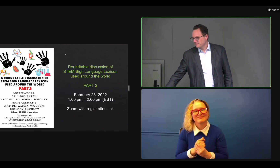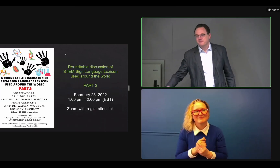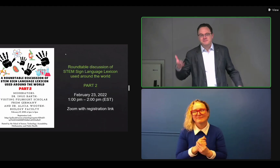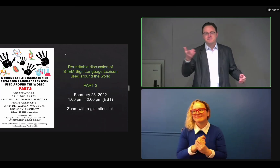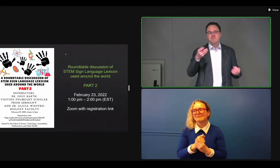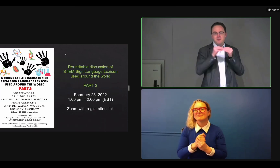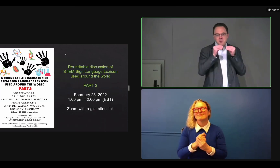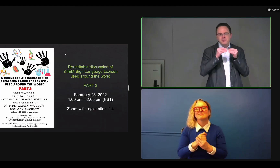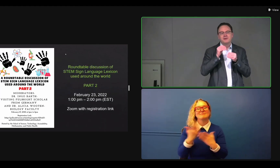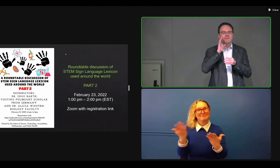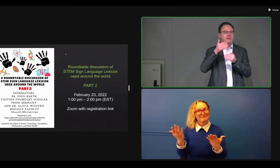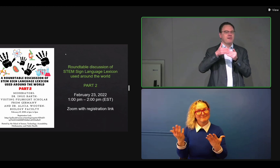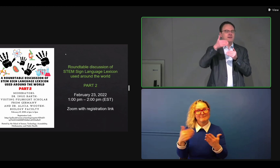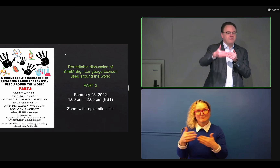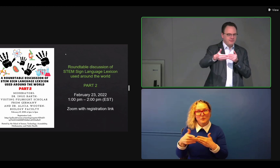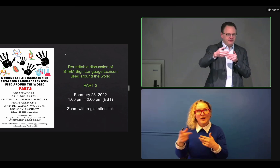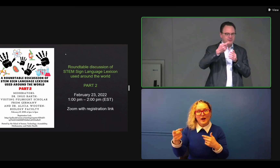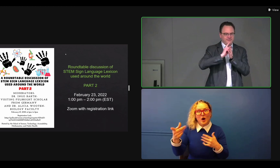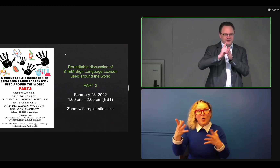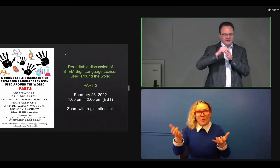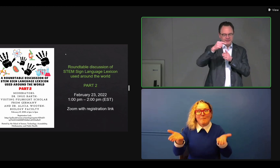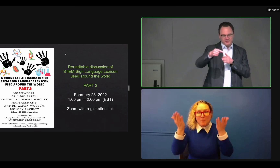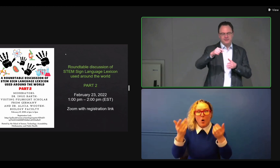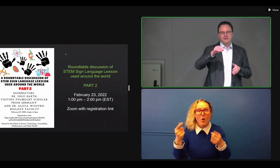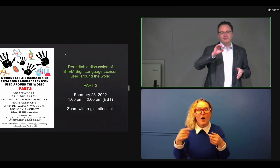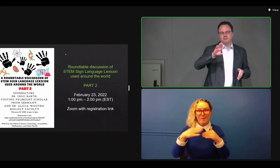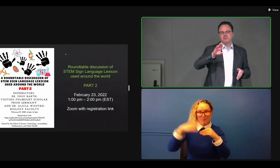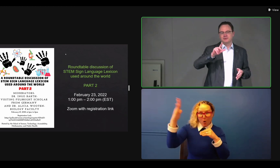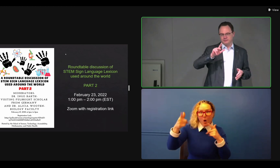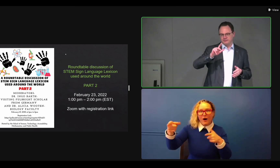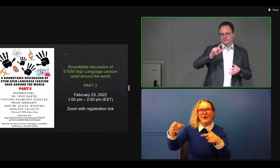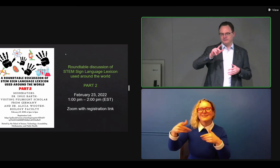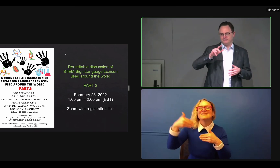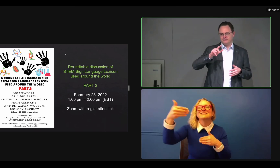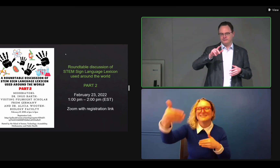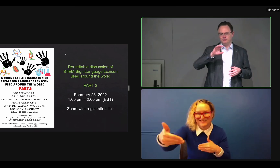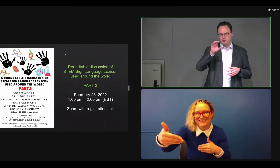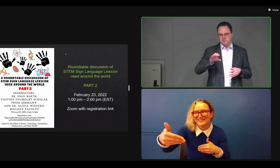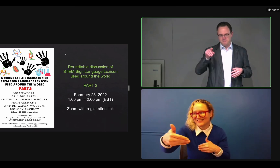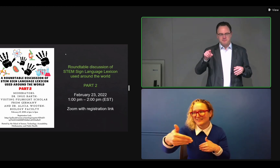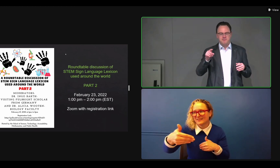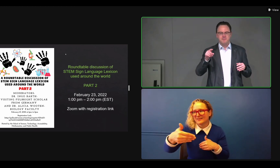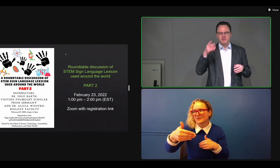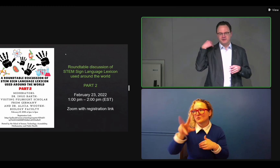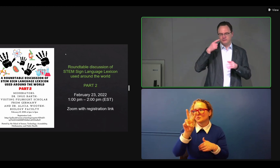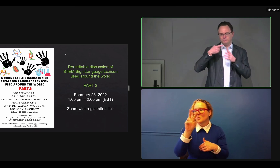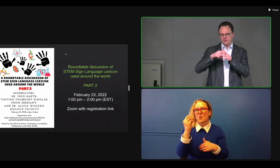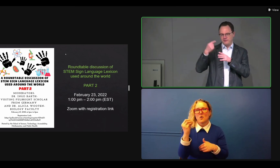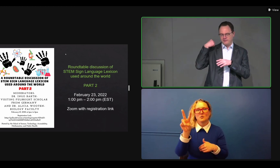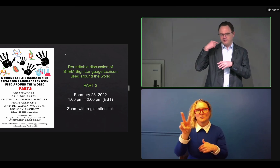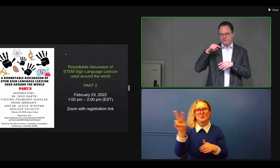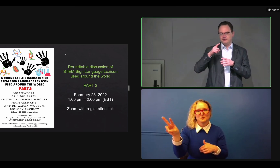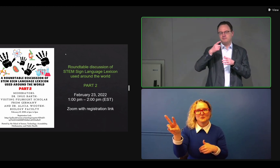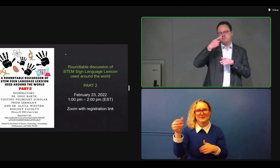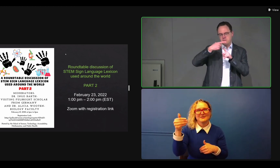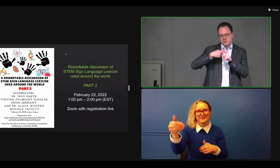and the ways in which we've disseminated some of those findings. On February 23rd, we'll have a roundtable